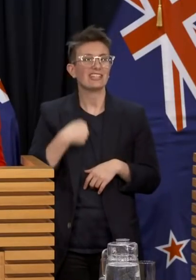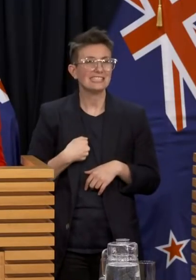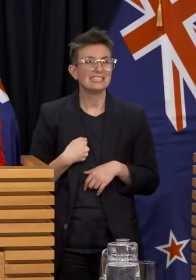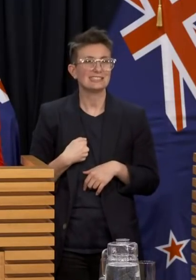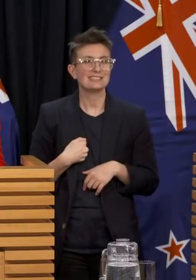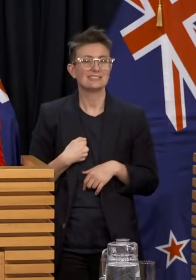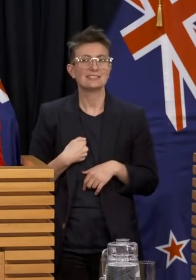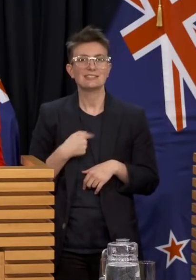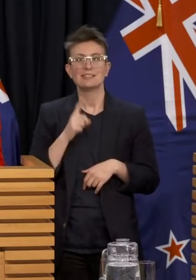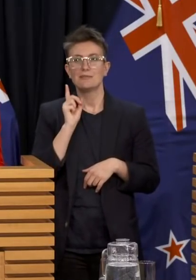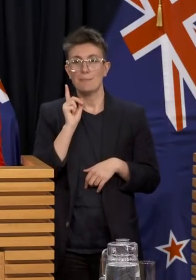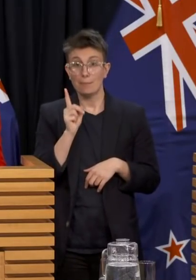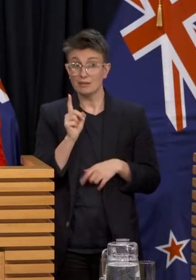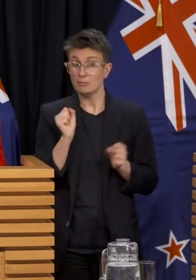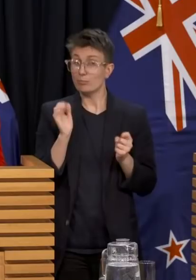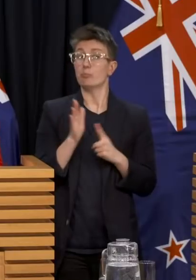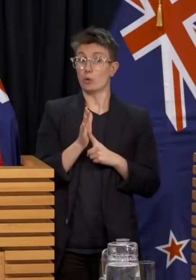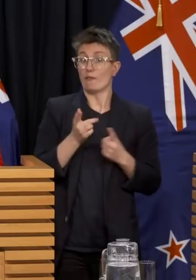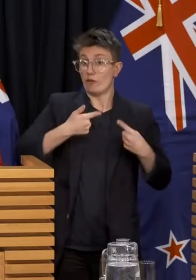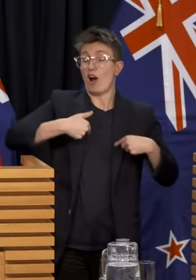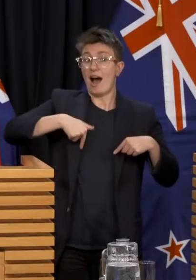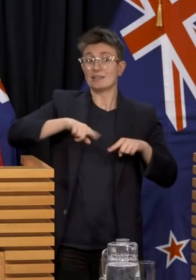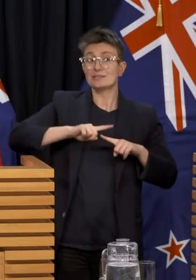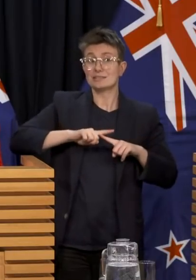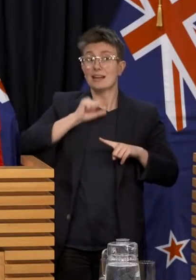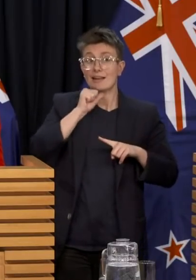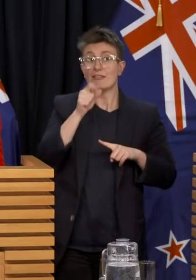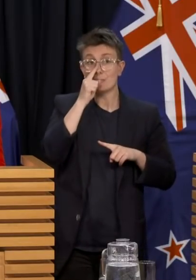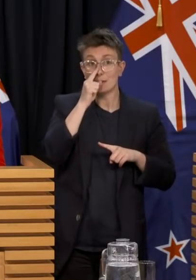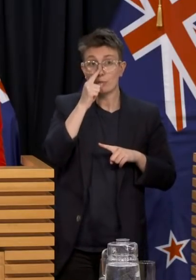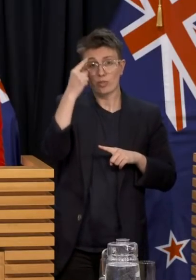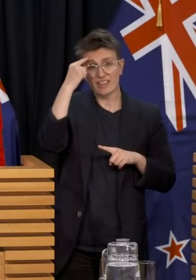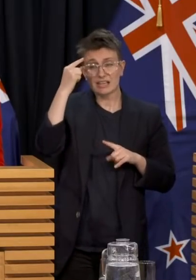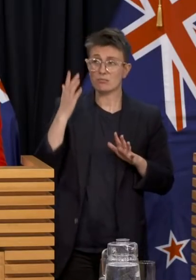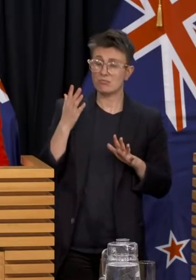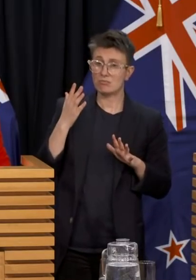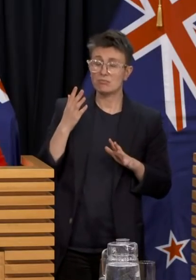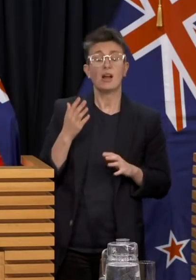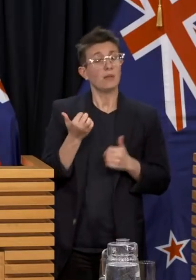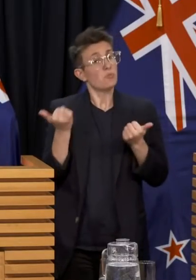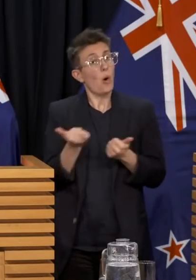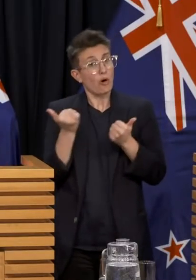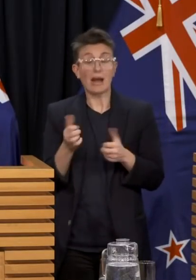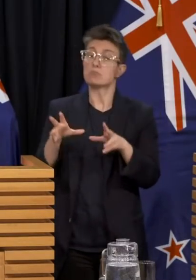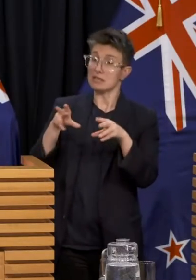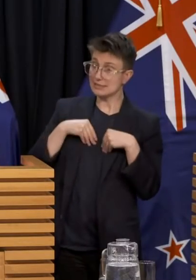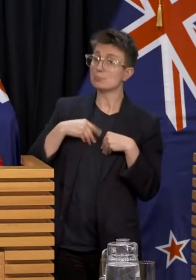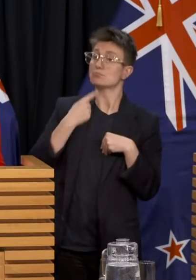is hugely helpful to us if people accept a request from a GP for someone to have a test.